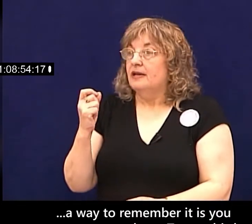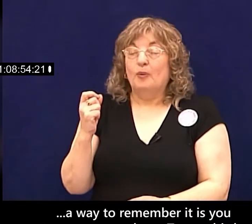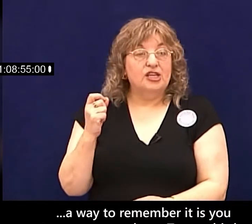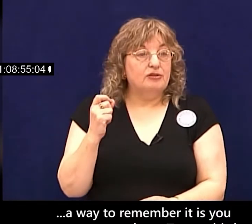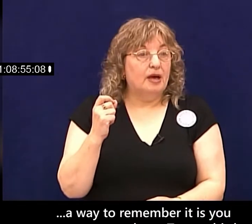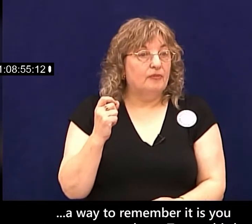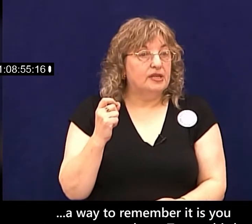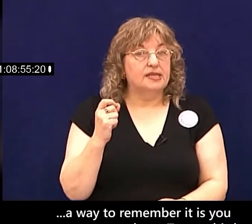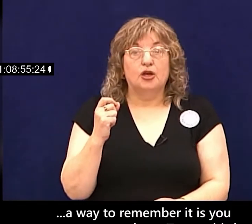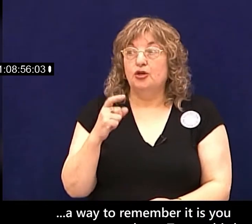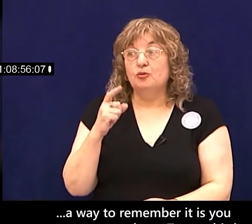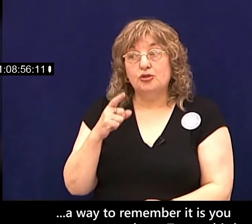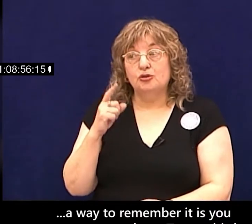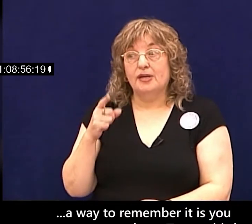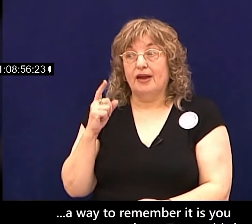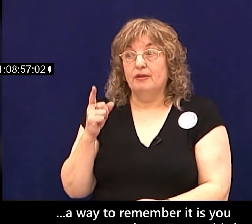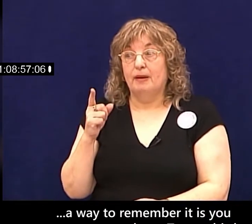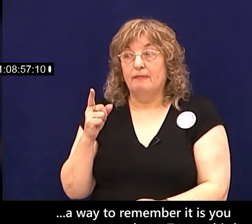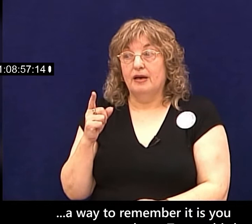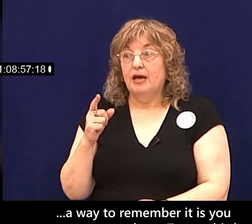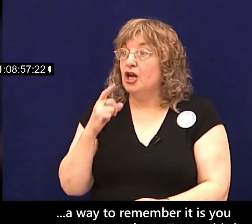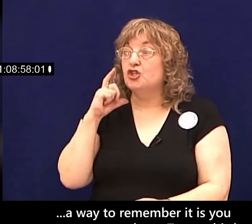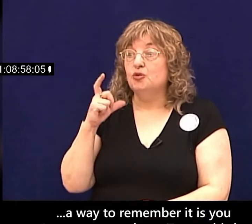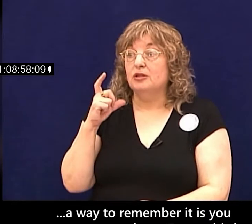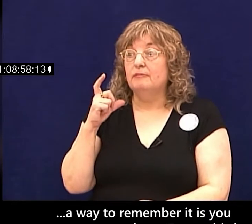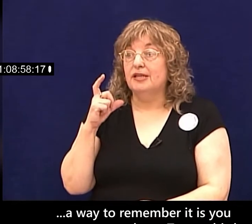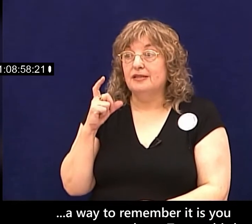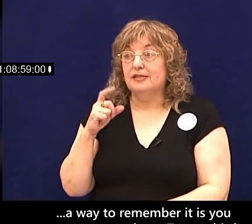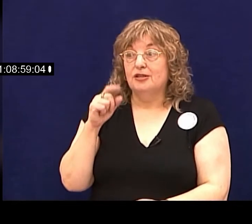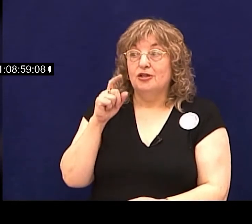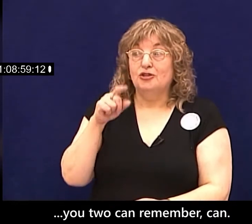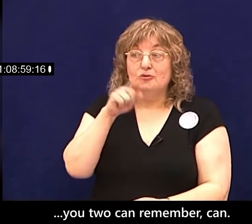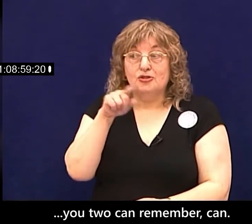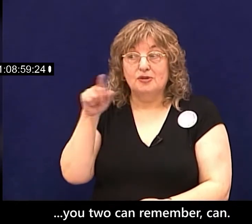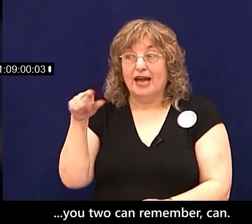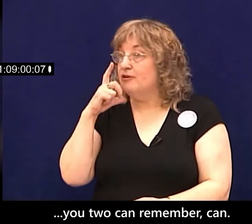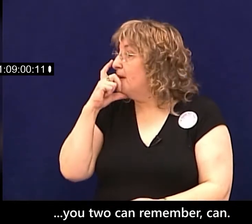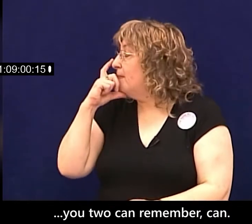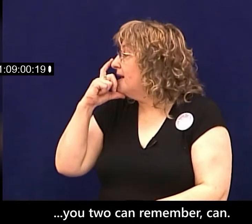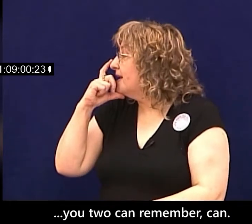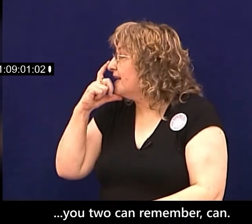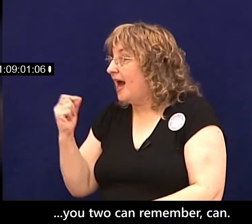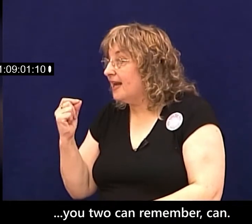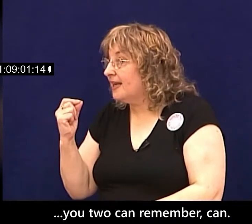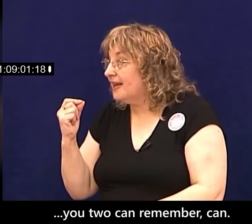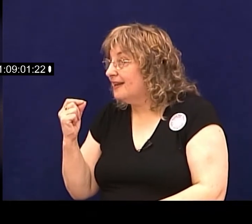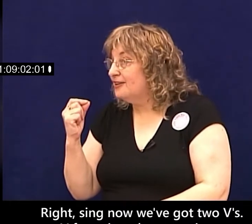way to remember it is you too can remember a toucan bird. You too can remember, can,